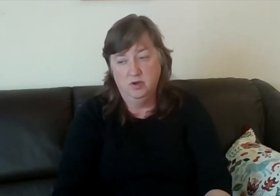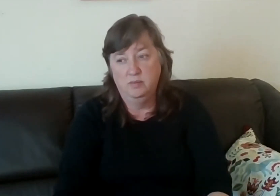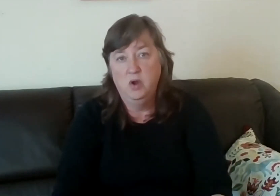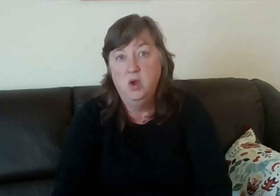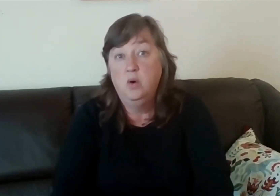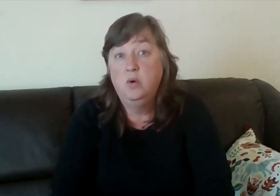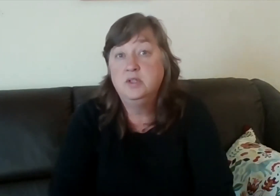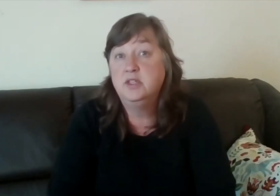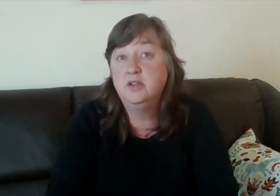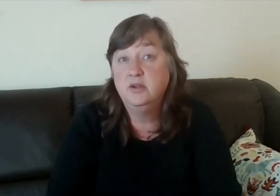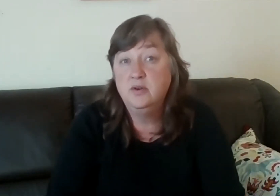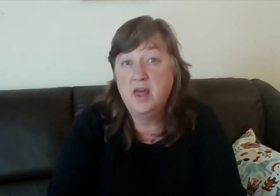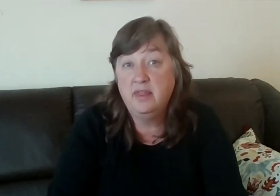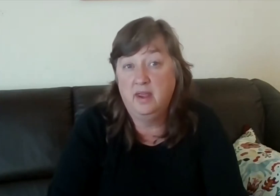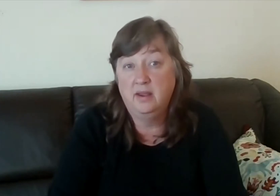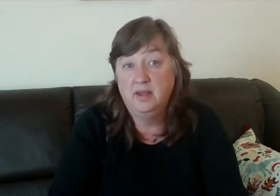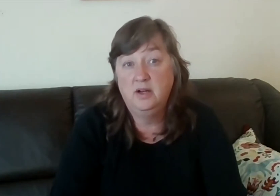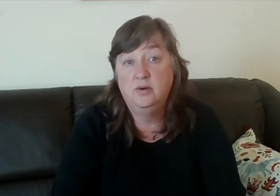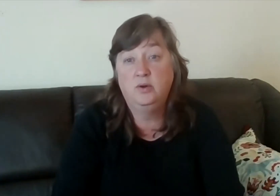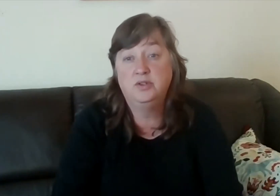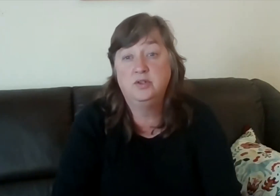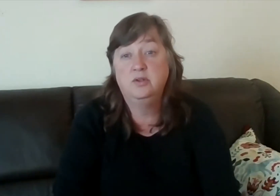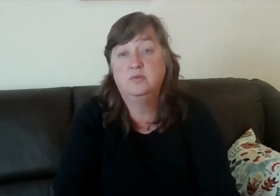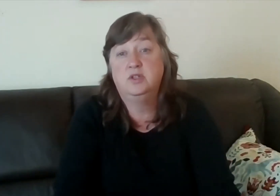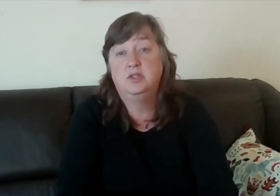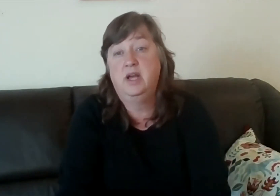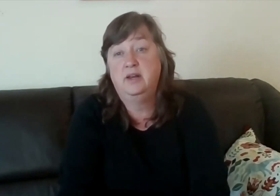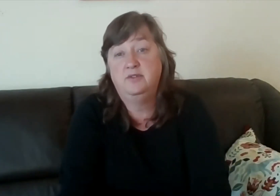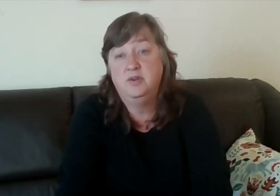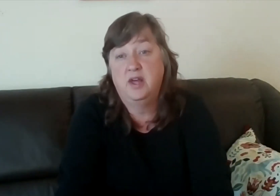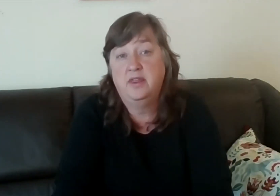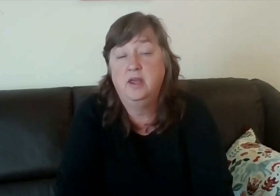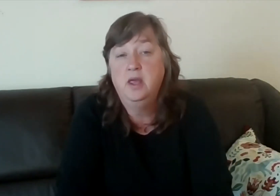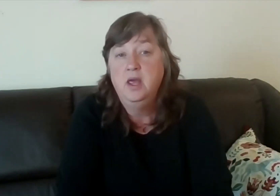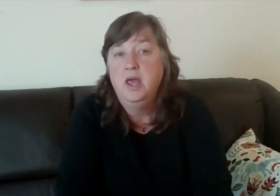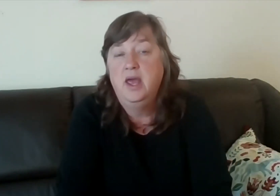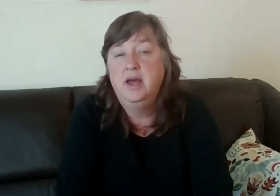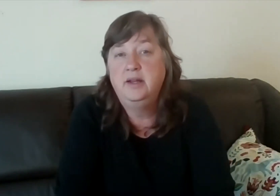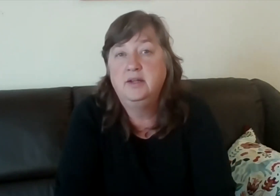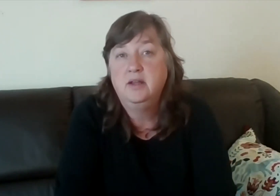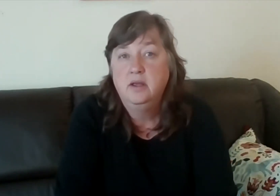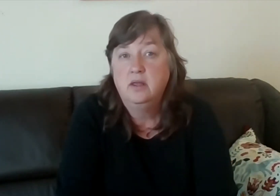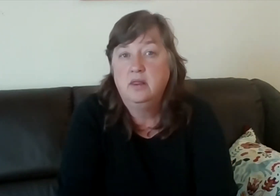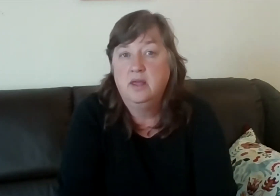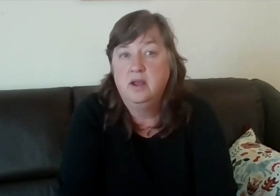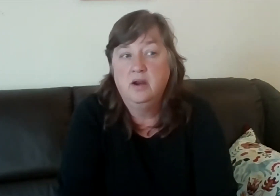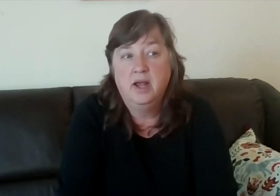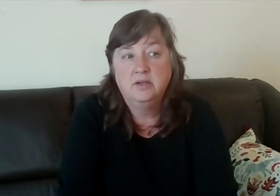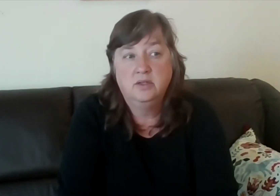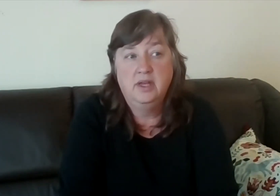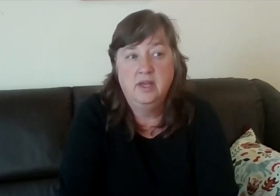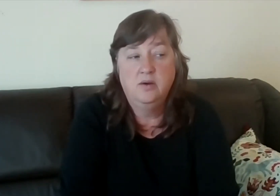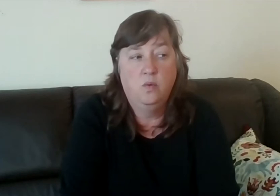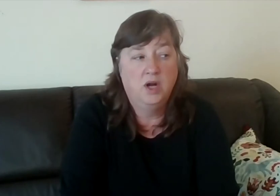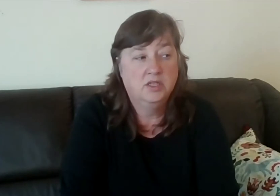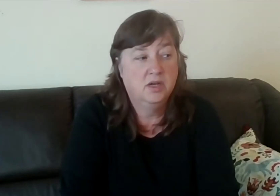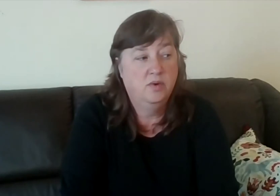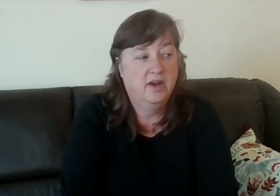room, or sit there and do nothing. You know, older students would kind of do nothing. And they are actually watching what